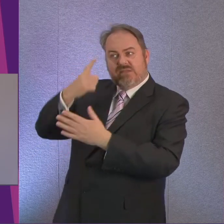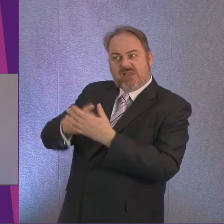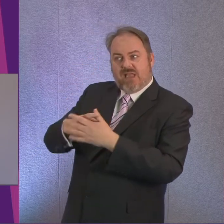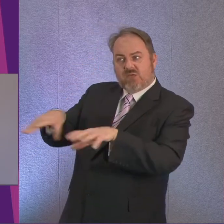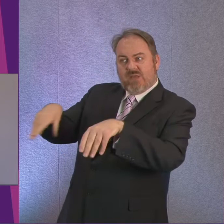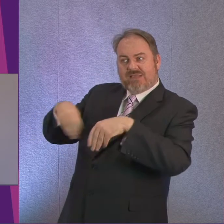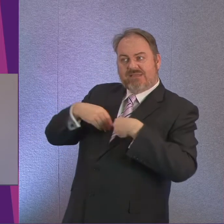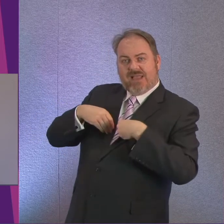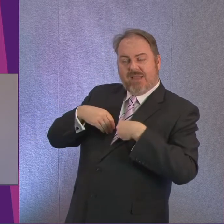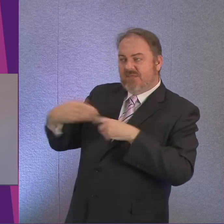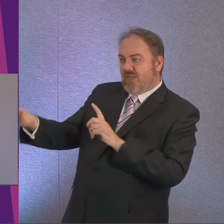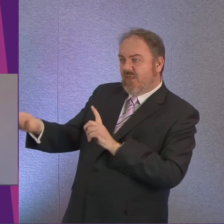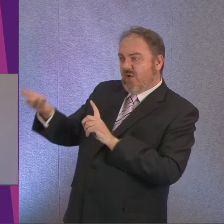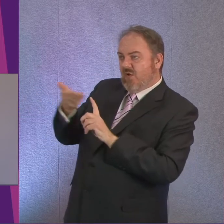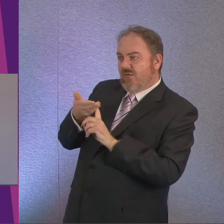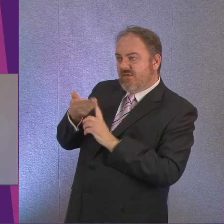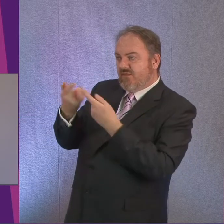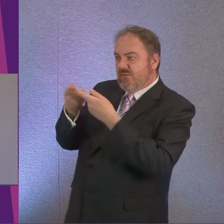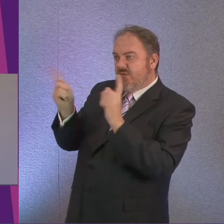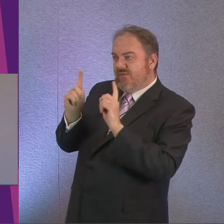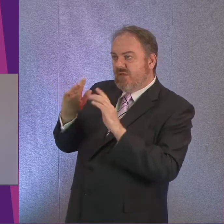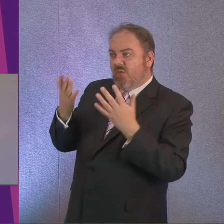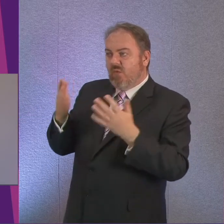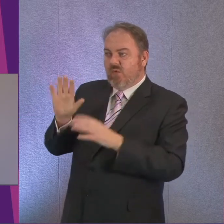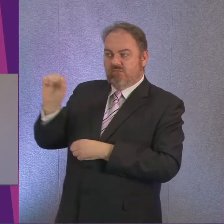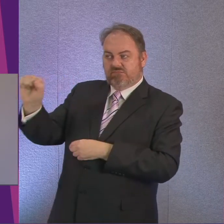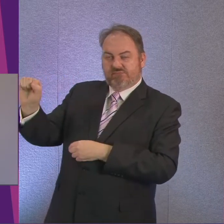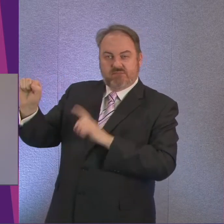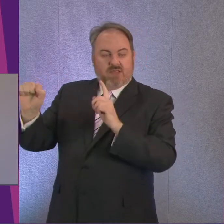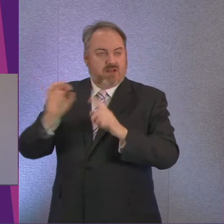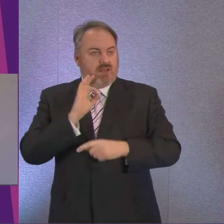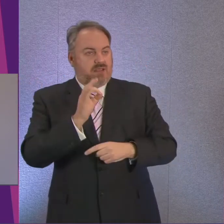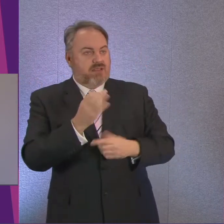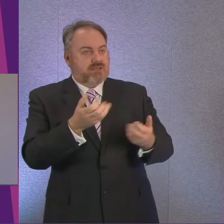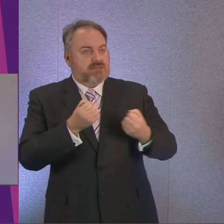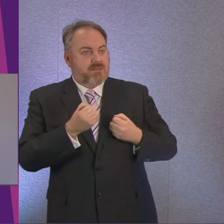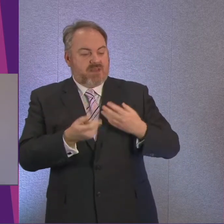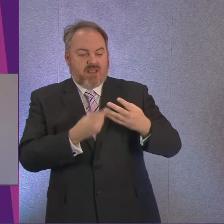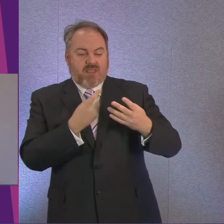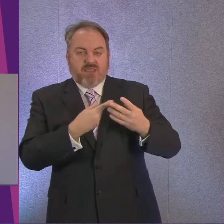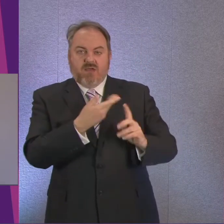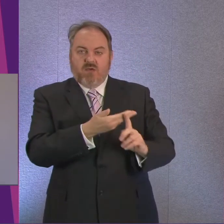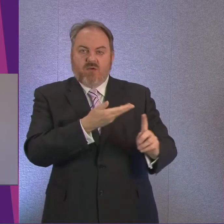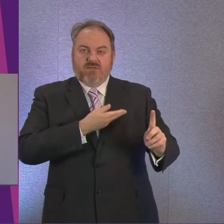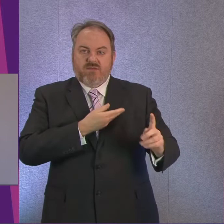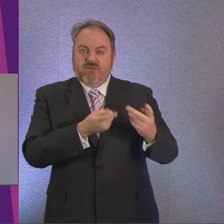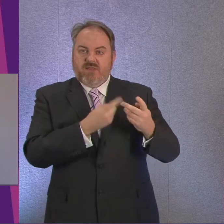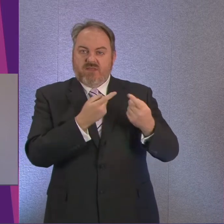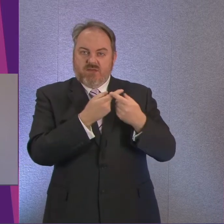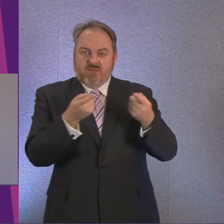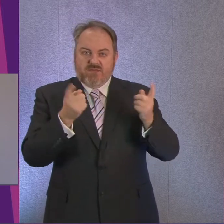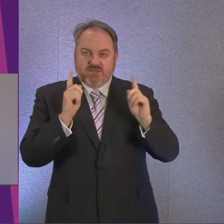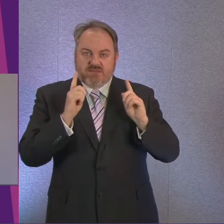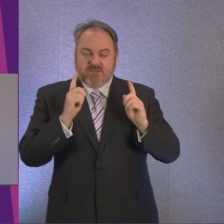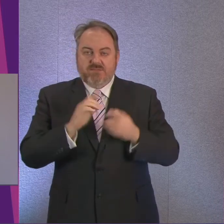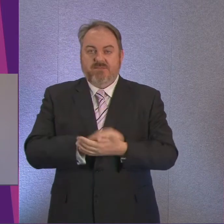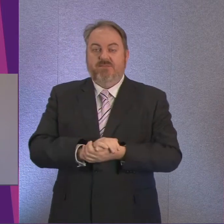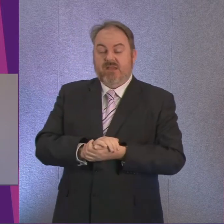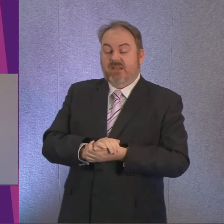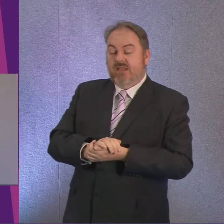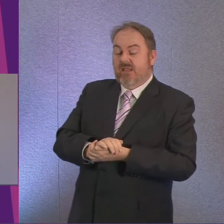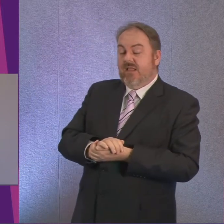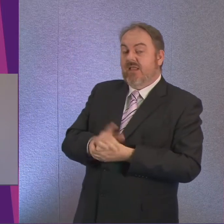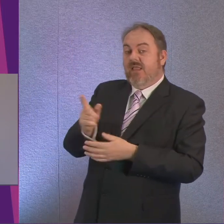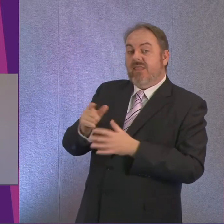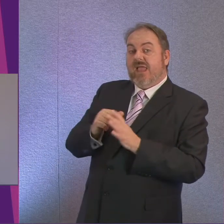the levels of applications for further and higher education in Scotland. I can say the number of applications through the